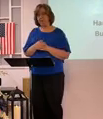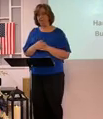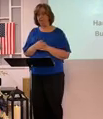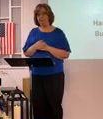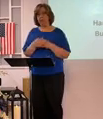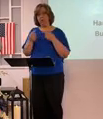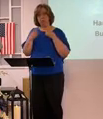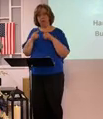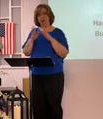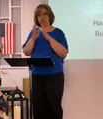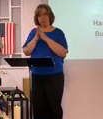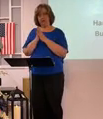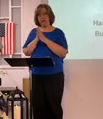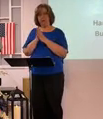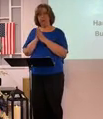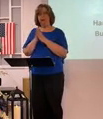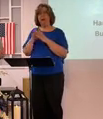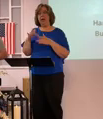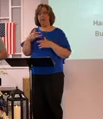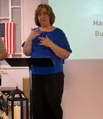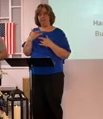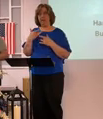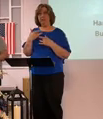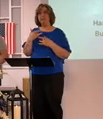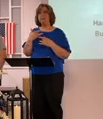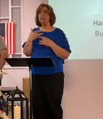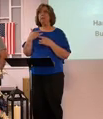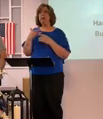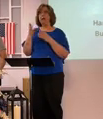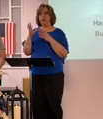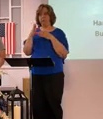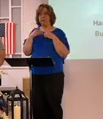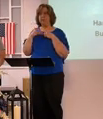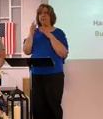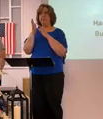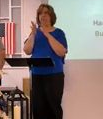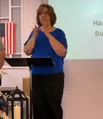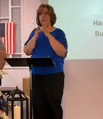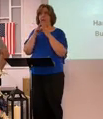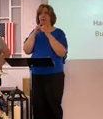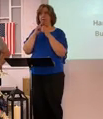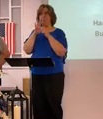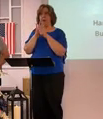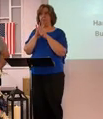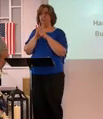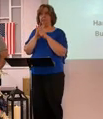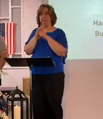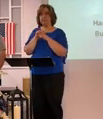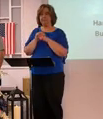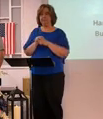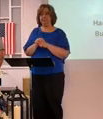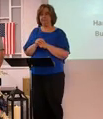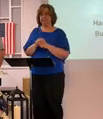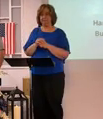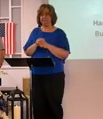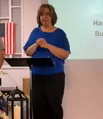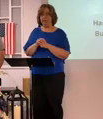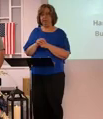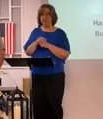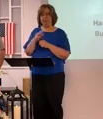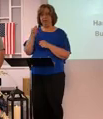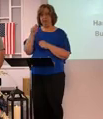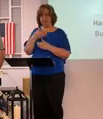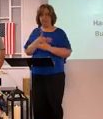while I was praying that, I got a promise. I felt like I promised that he'll be with you guys and he'll be okay. So when she was